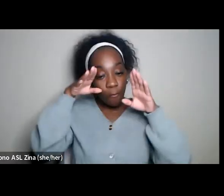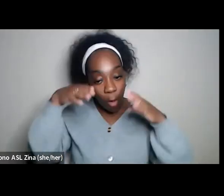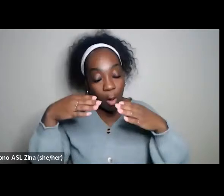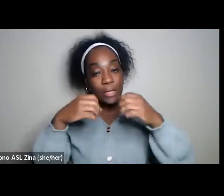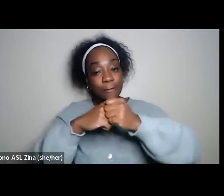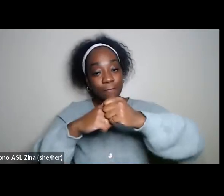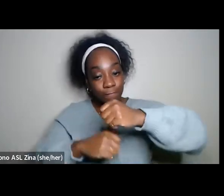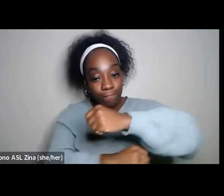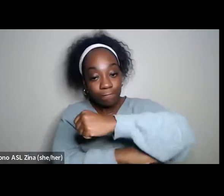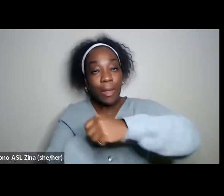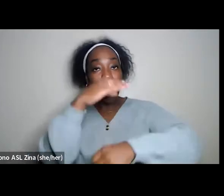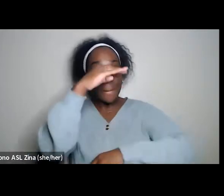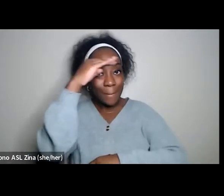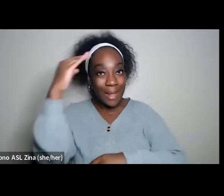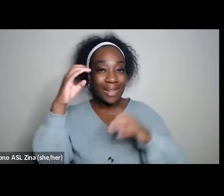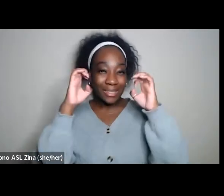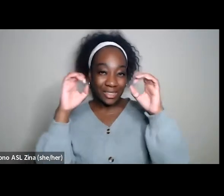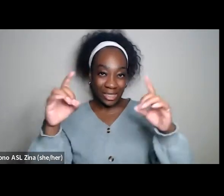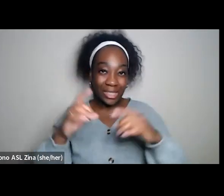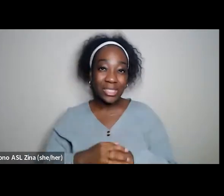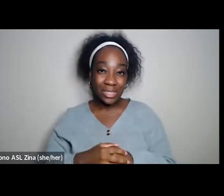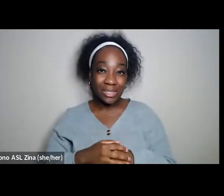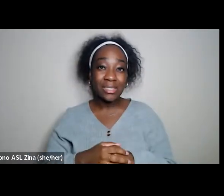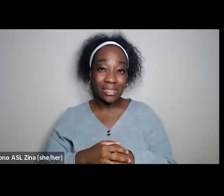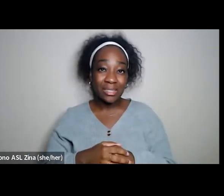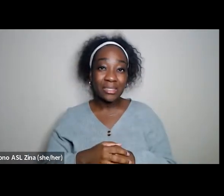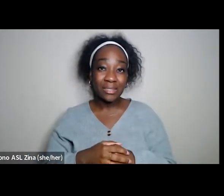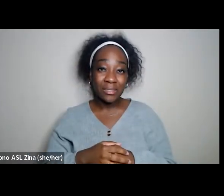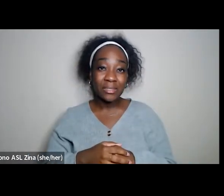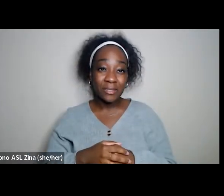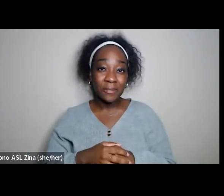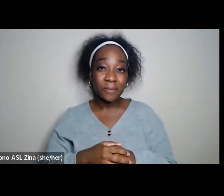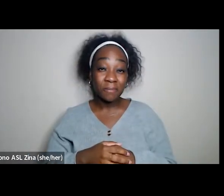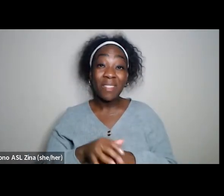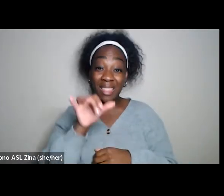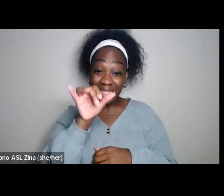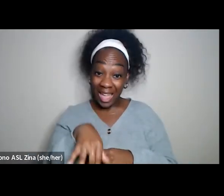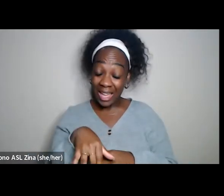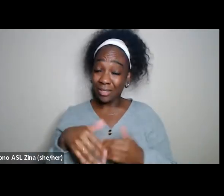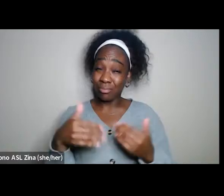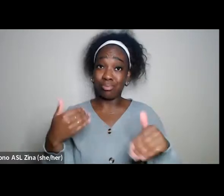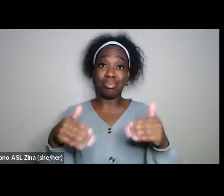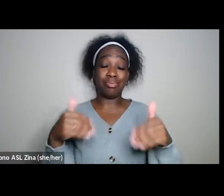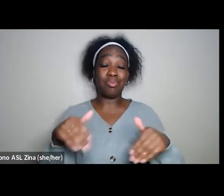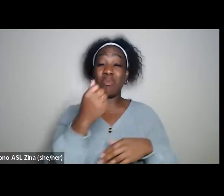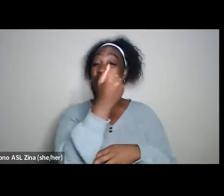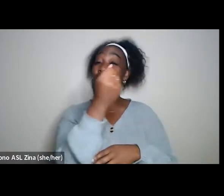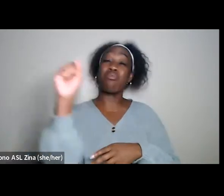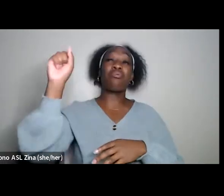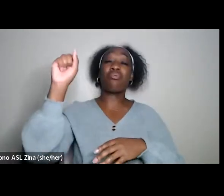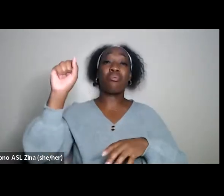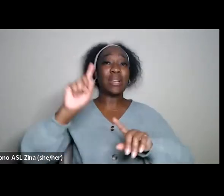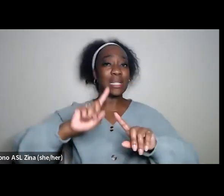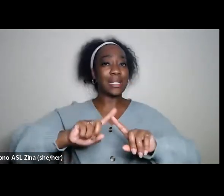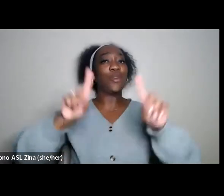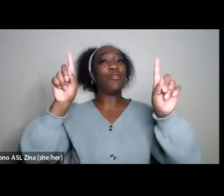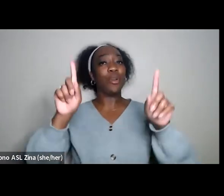Black education, which is fundamentally transgressive and revolutionary. And